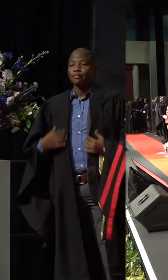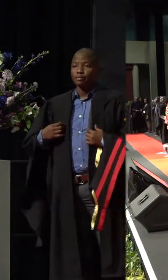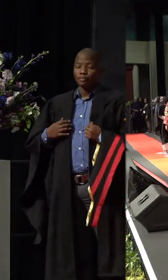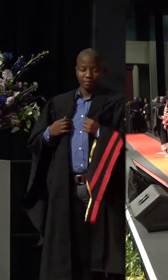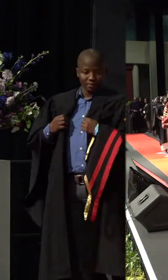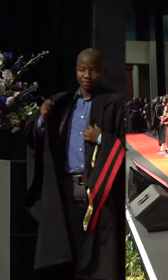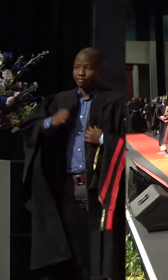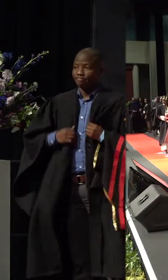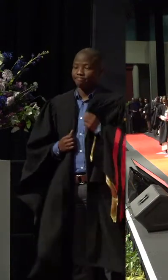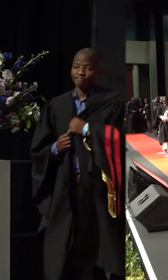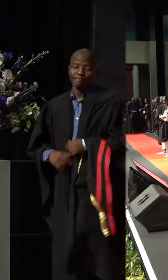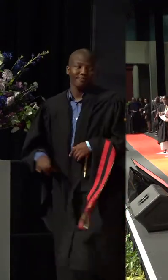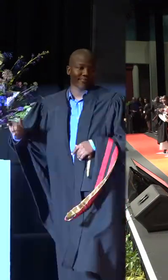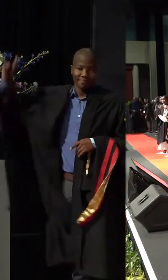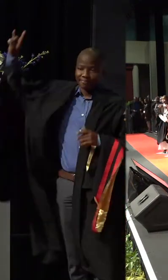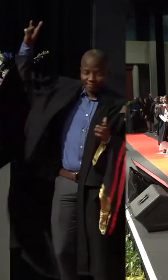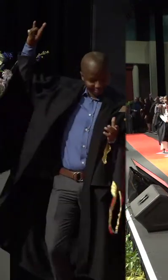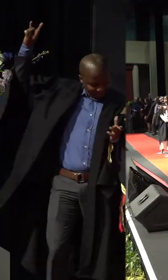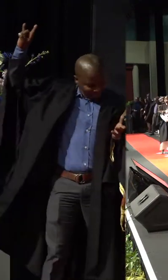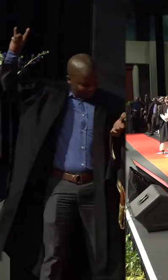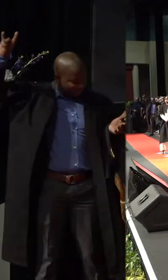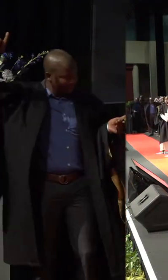Aubrey Manqoba Khuzwayo.